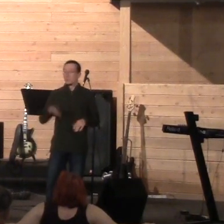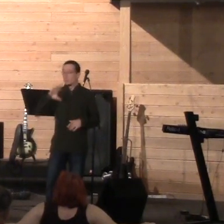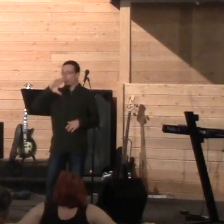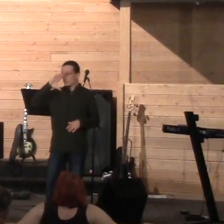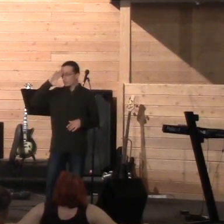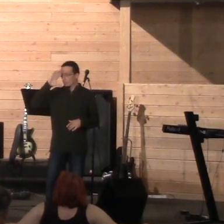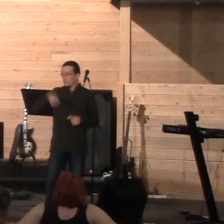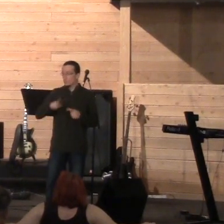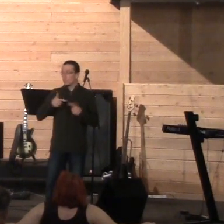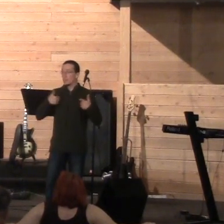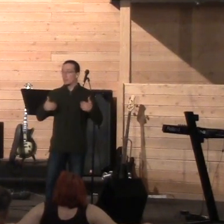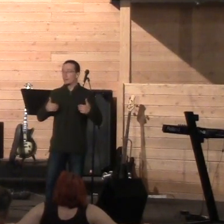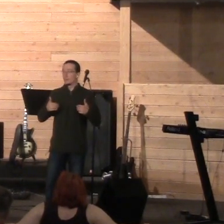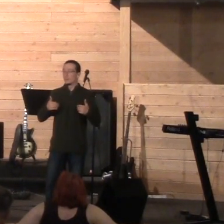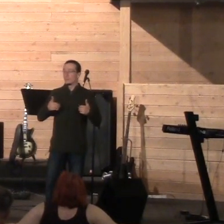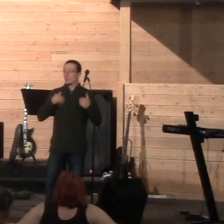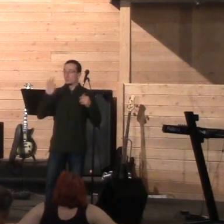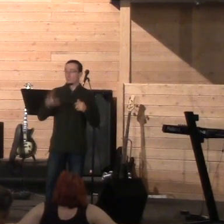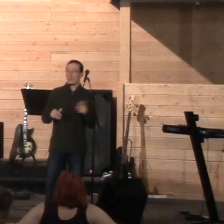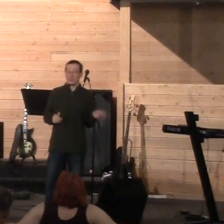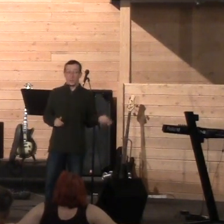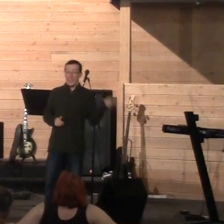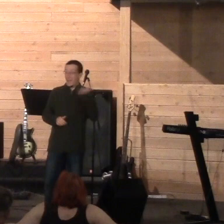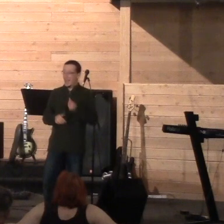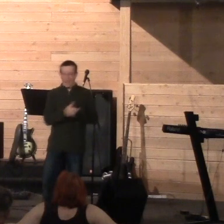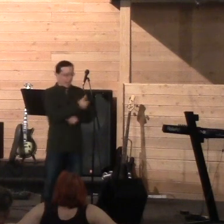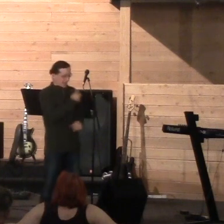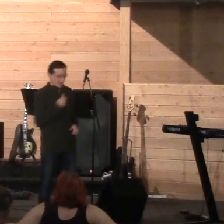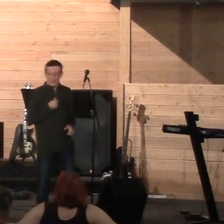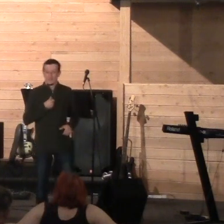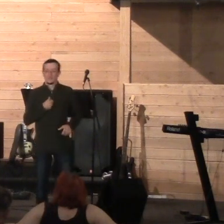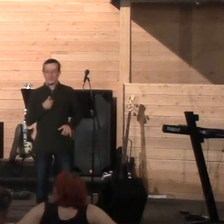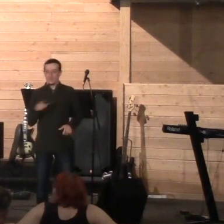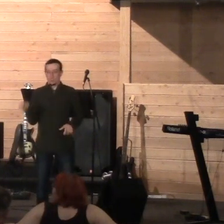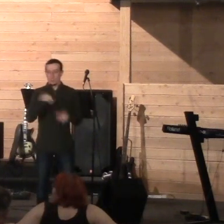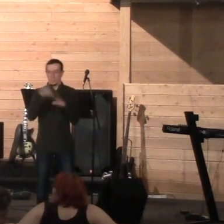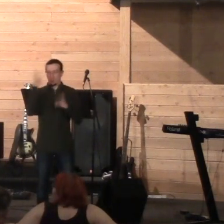know when they hand the youth pastor the microphone, you guys are in trouble.